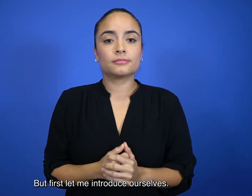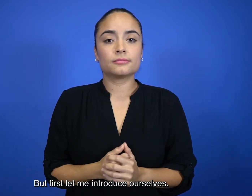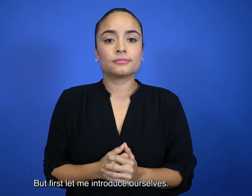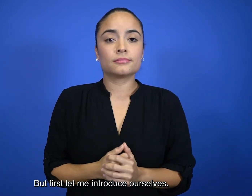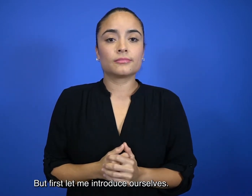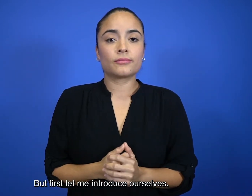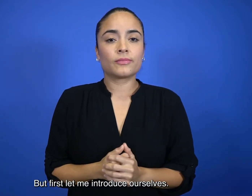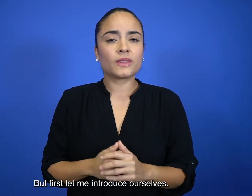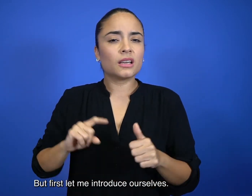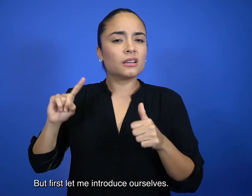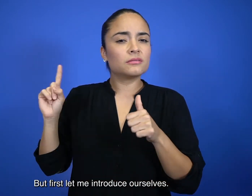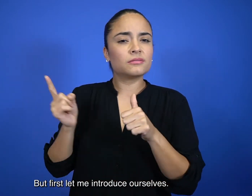introduce ourselves.